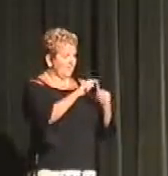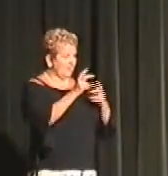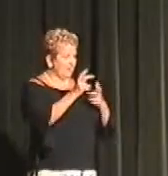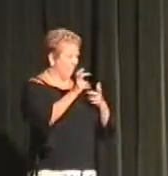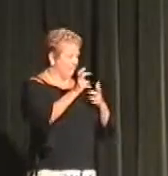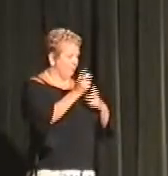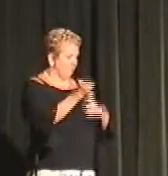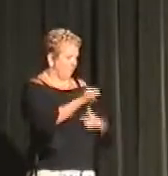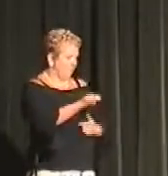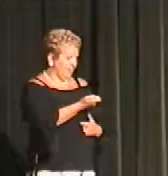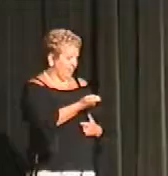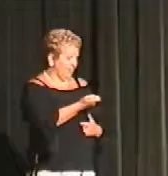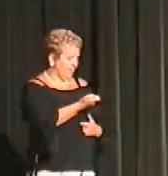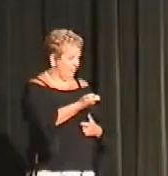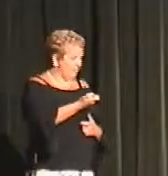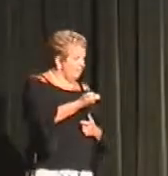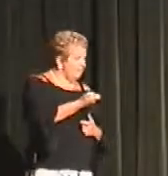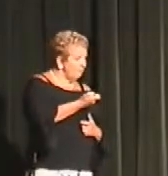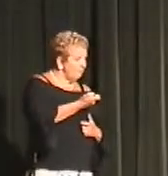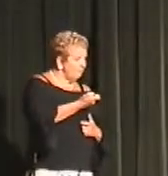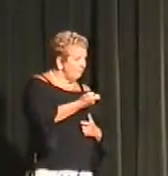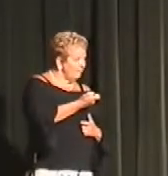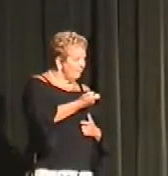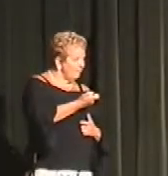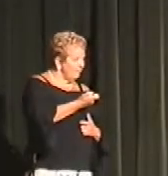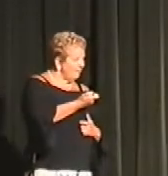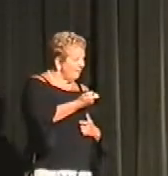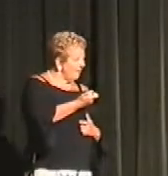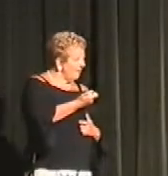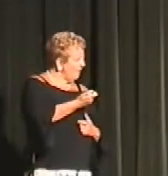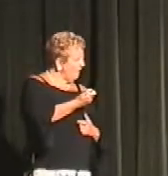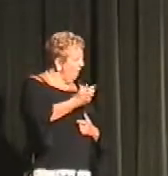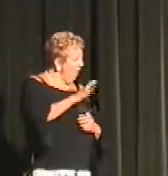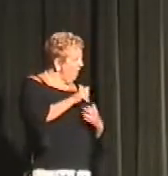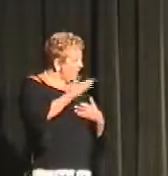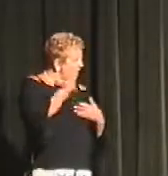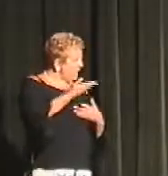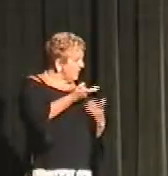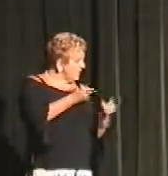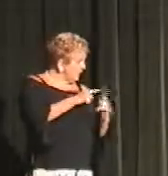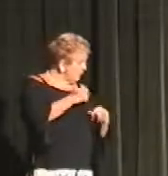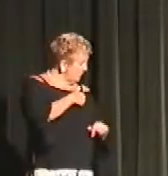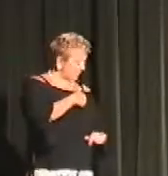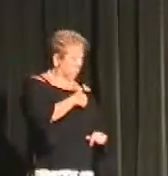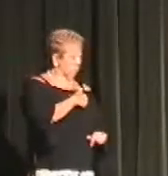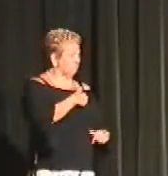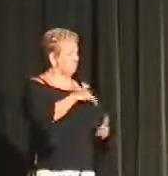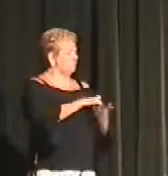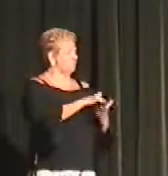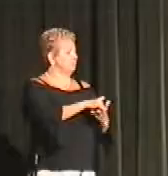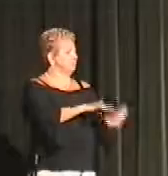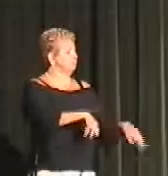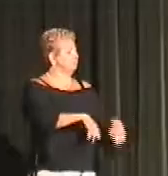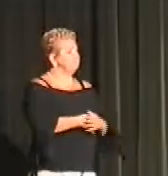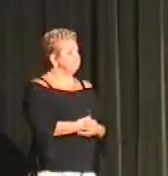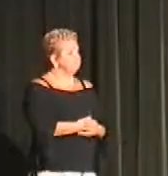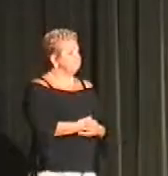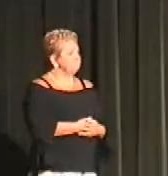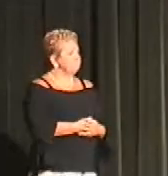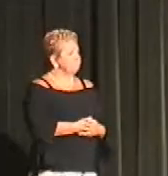think it could all happen. You know, it just couldn't, you know, for someone like me. But I can remember, you know,